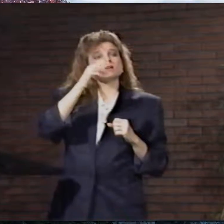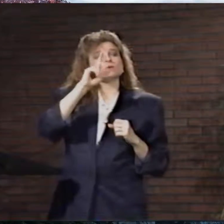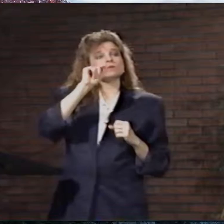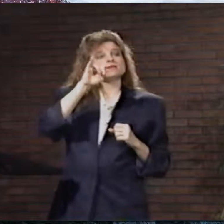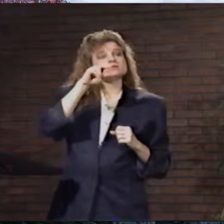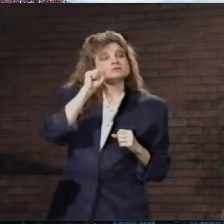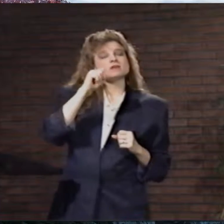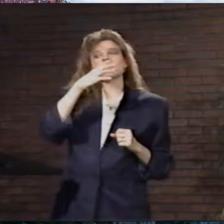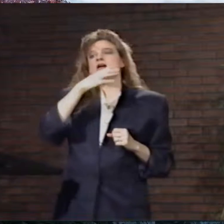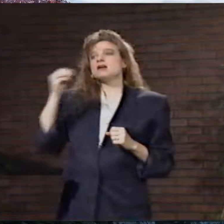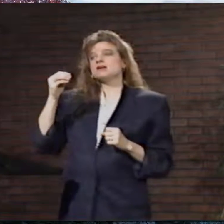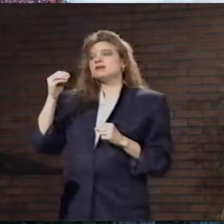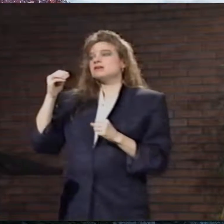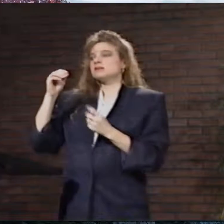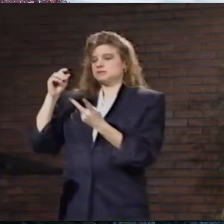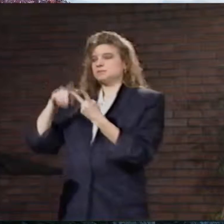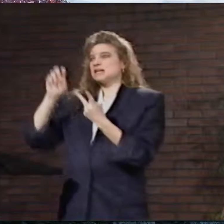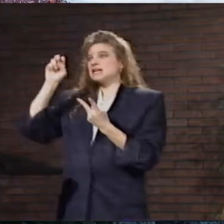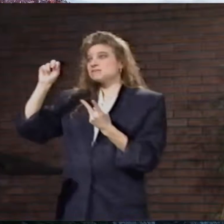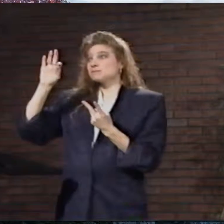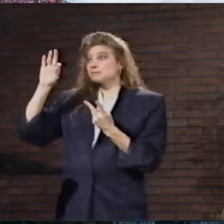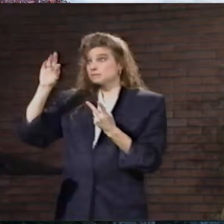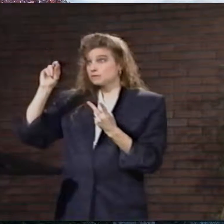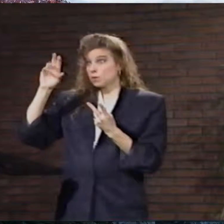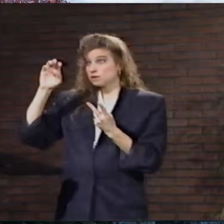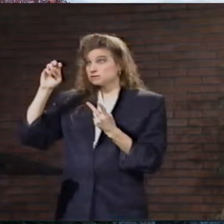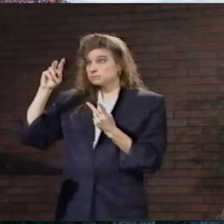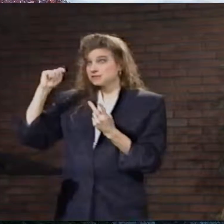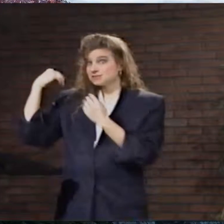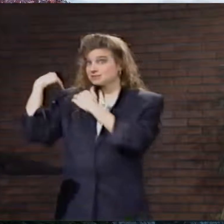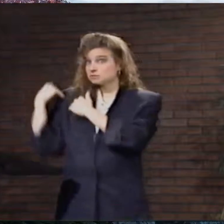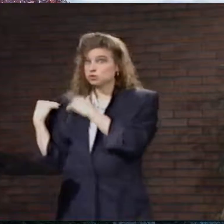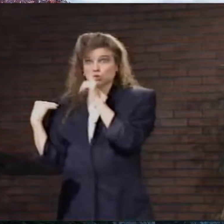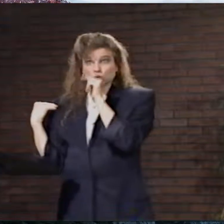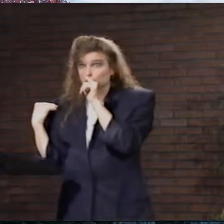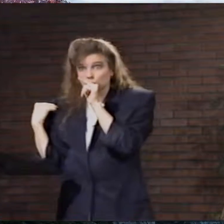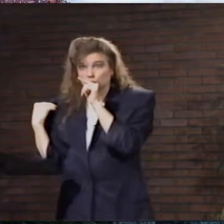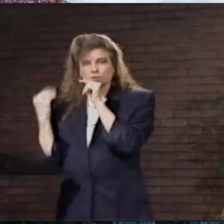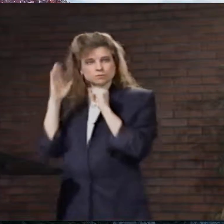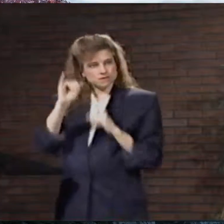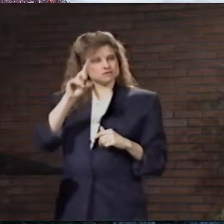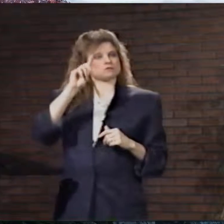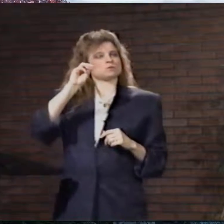The second and third topics are connected because